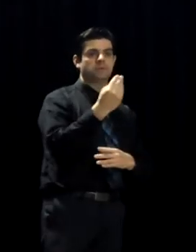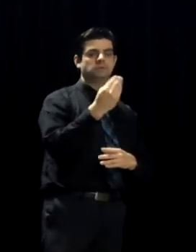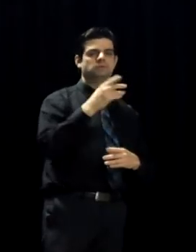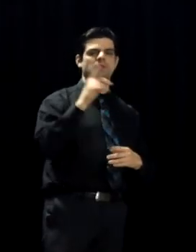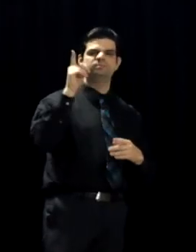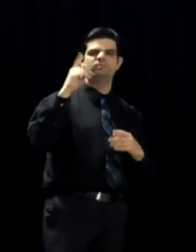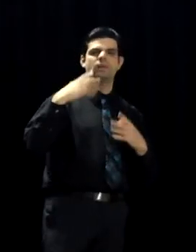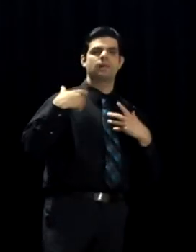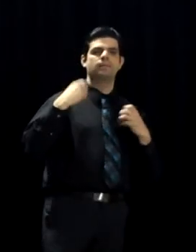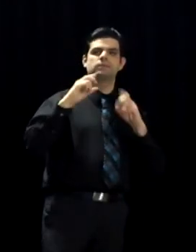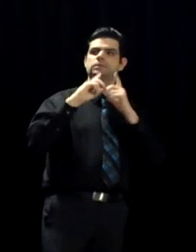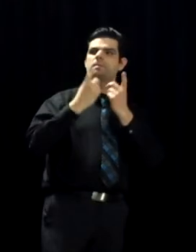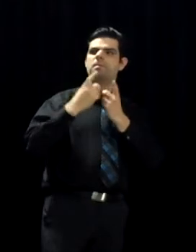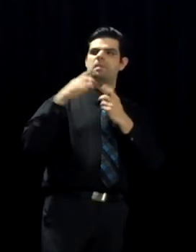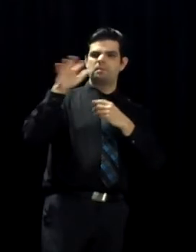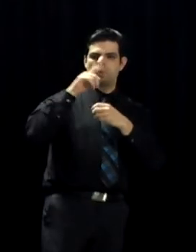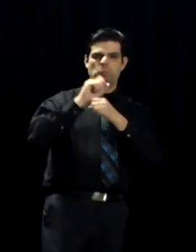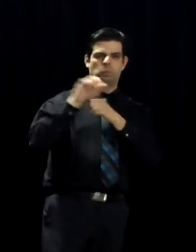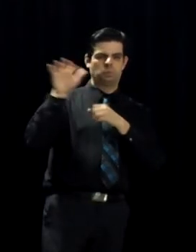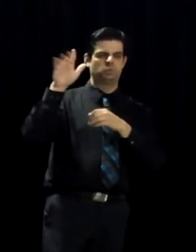on Tuesday.